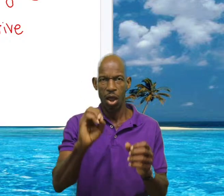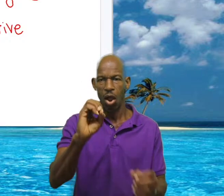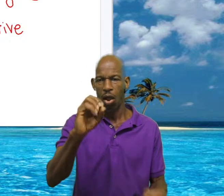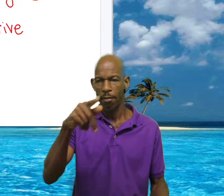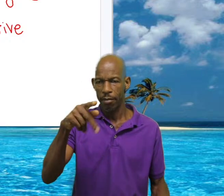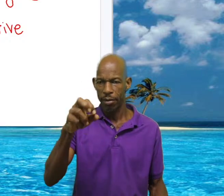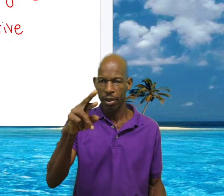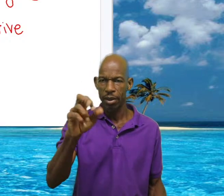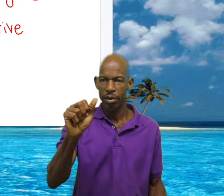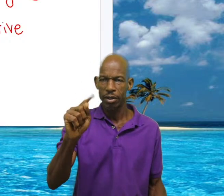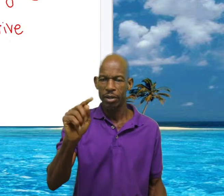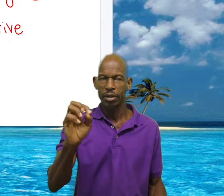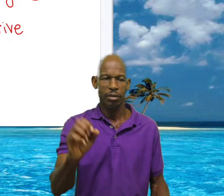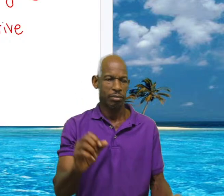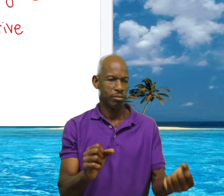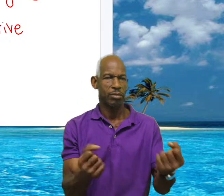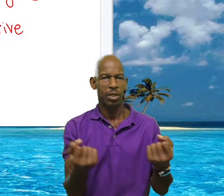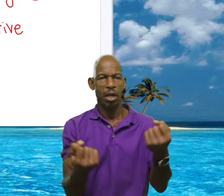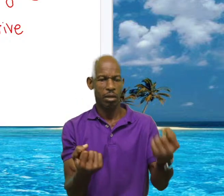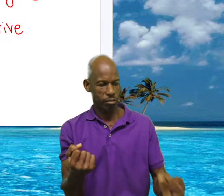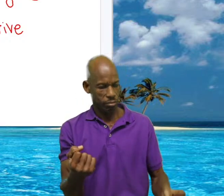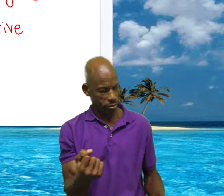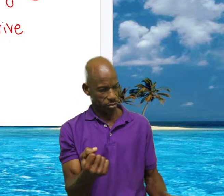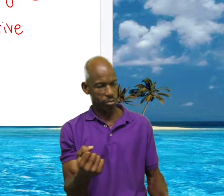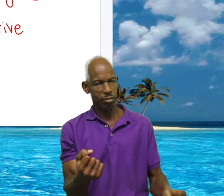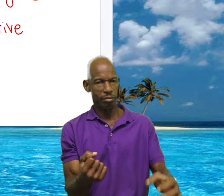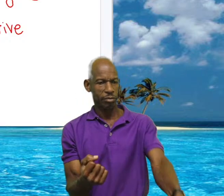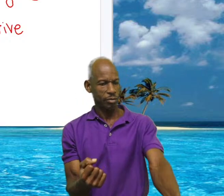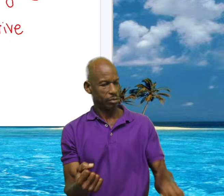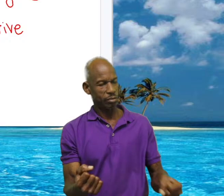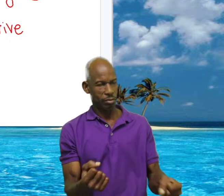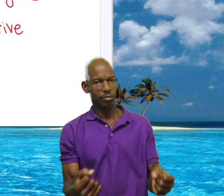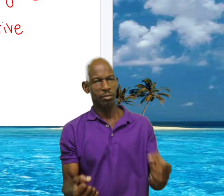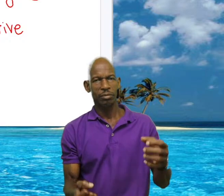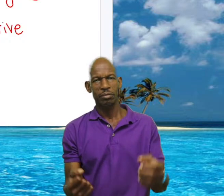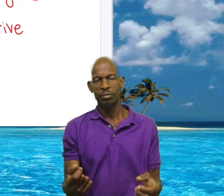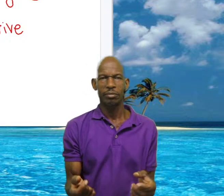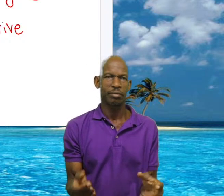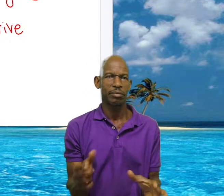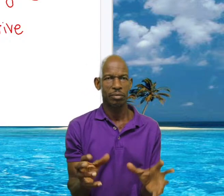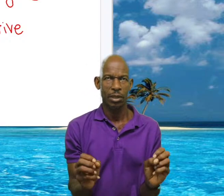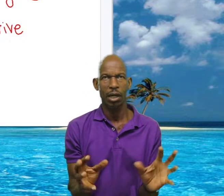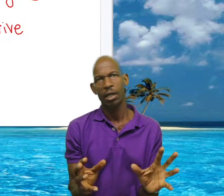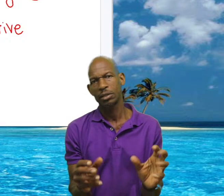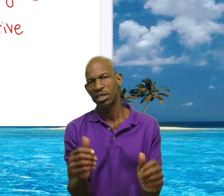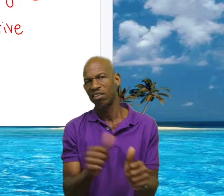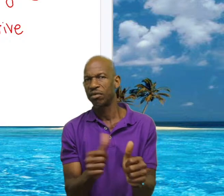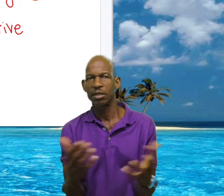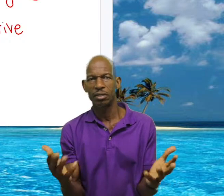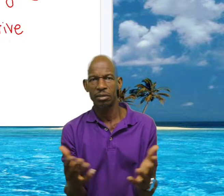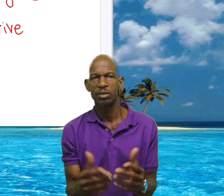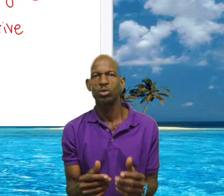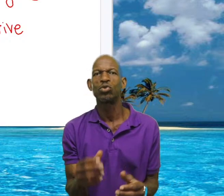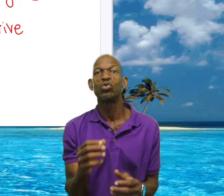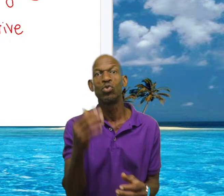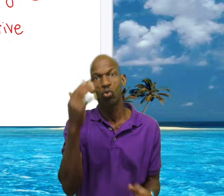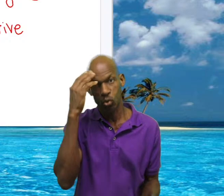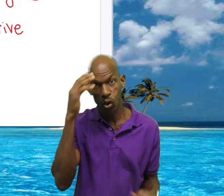and moving the handles wherever, putting on the lights. So you know how to operate the car, you know how to drive the